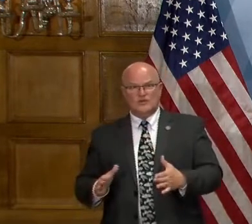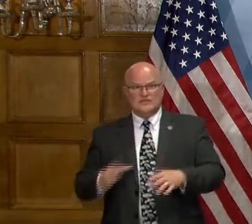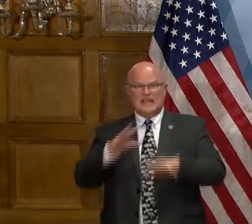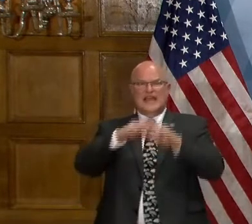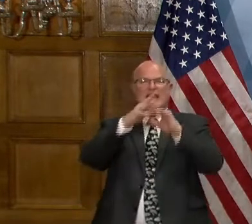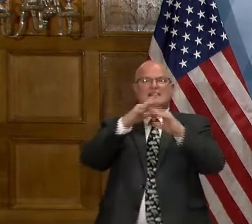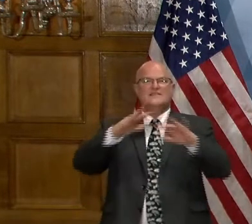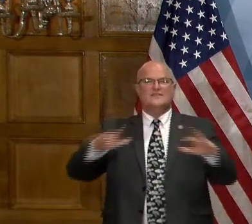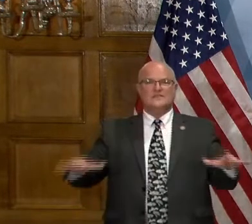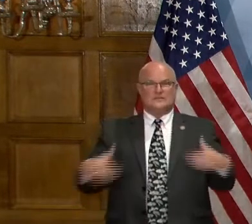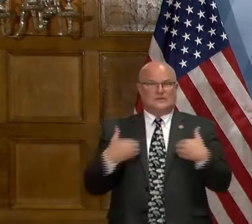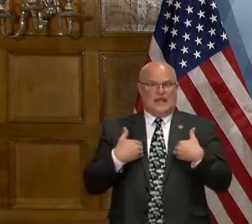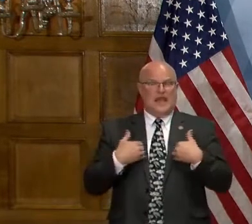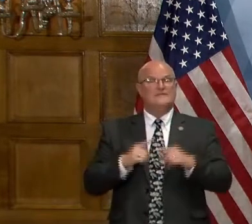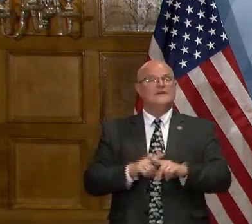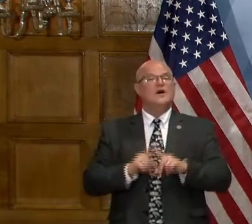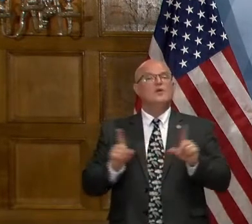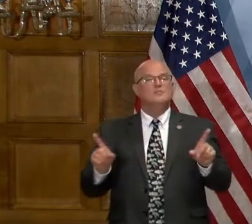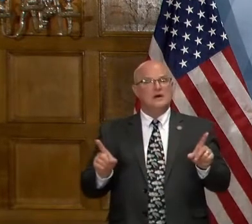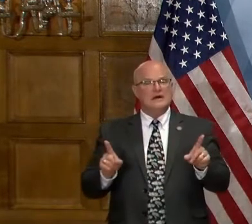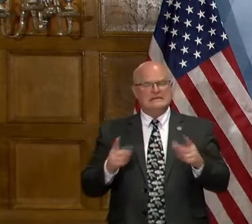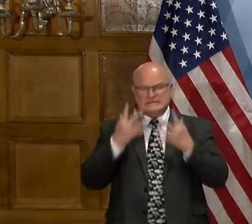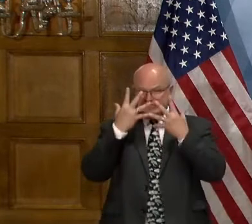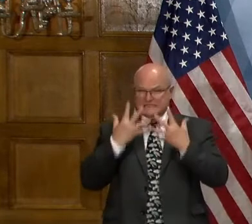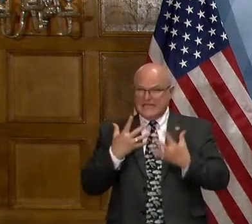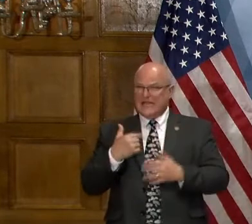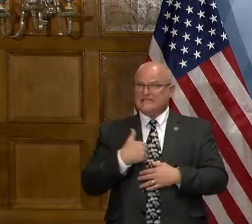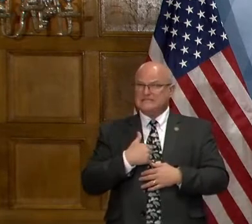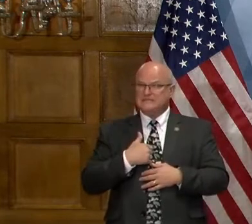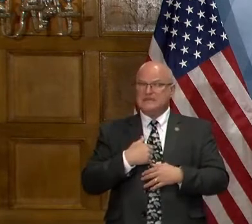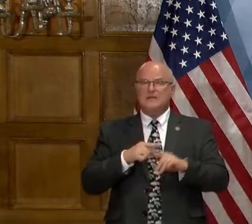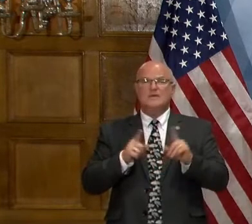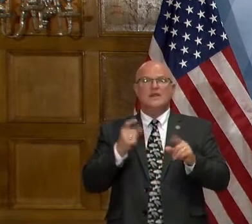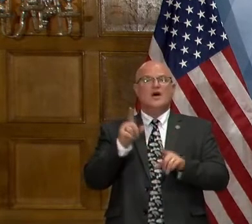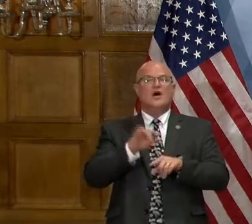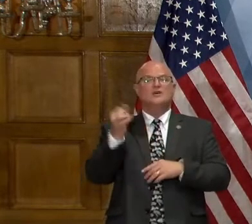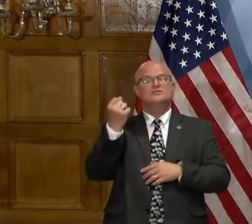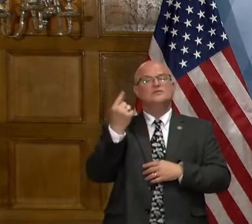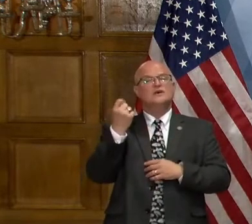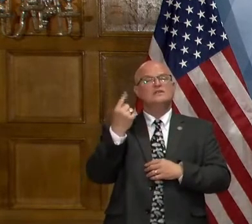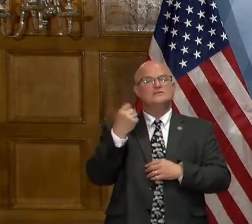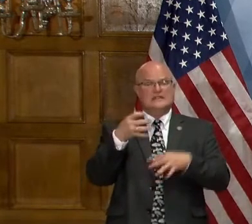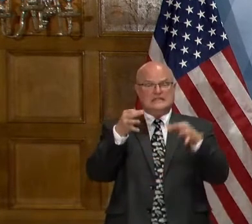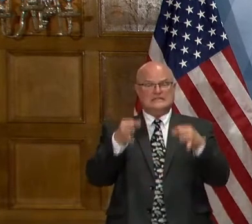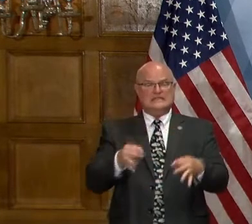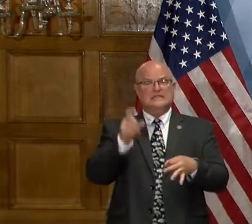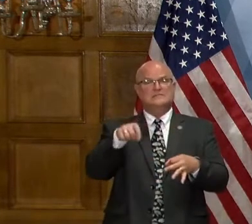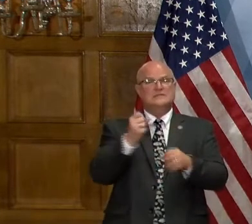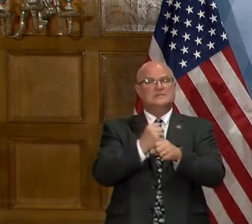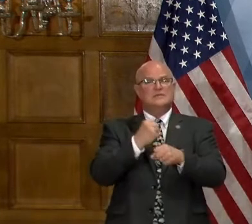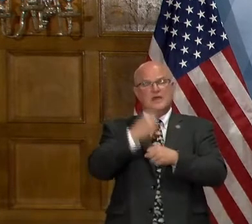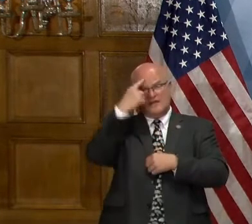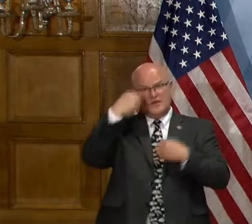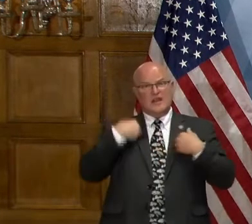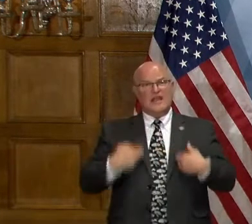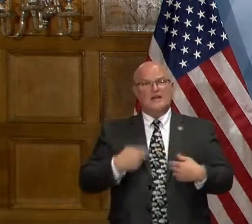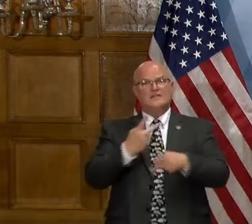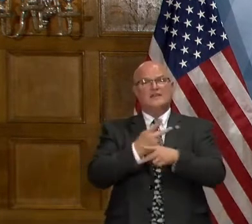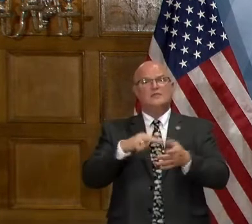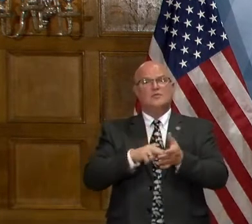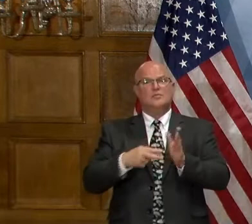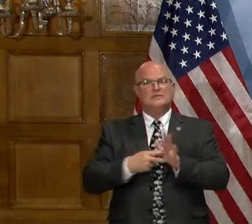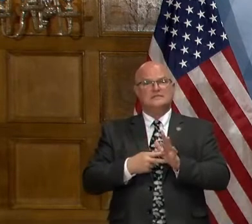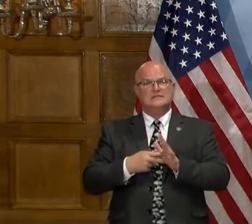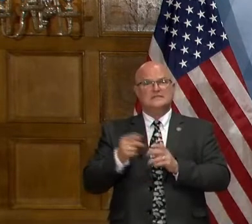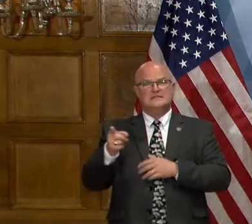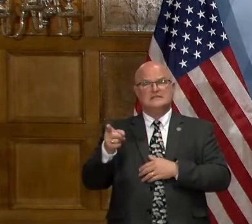have. So it saddens me, but I also understand decisions that have to be made for healthcare purposes. So